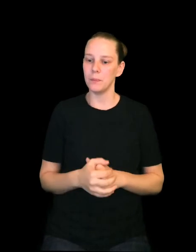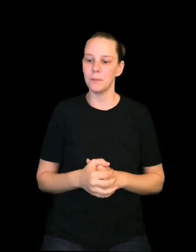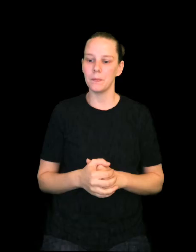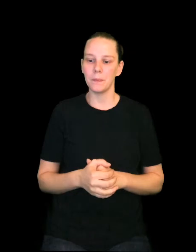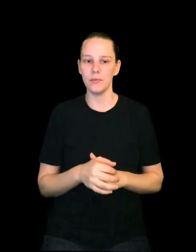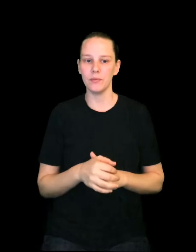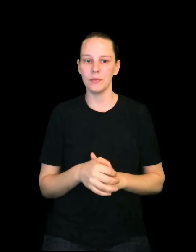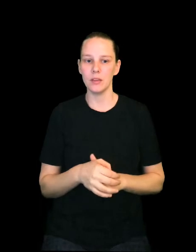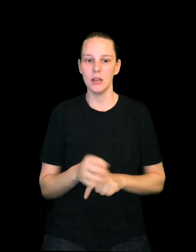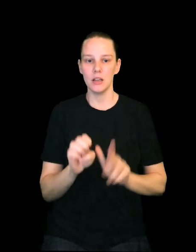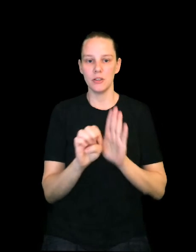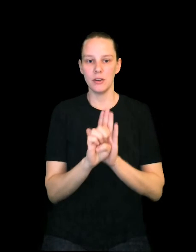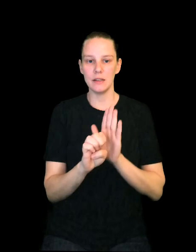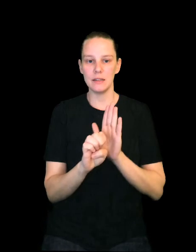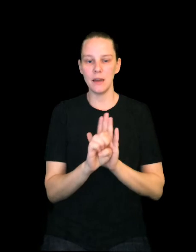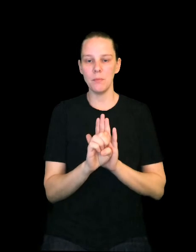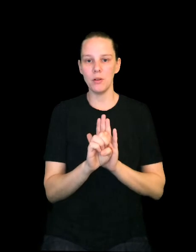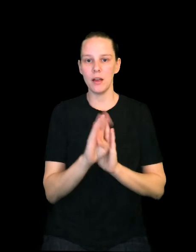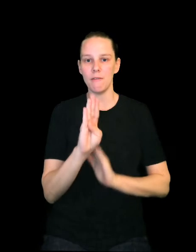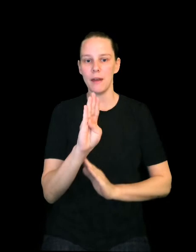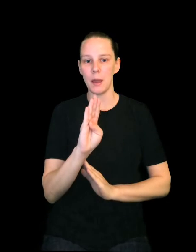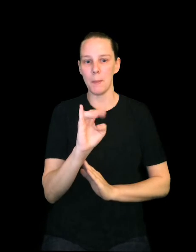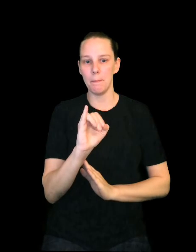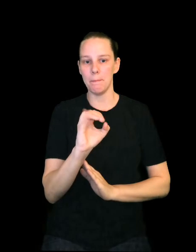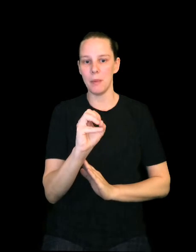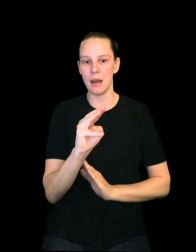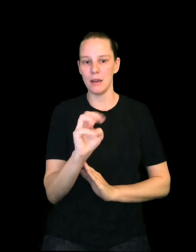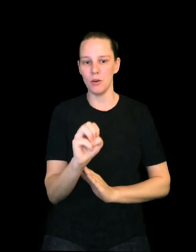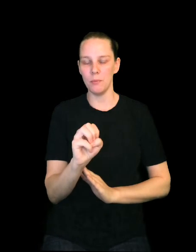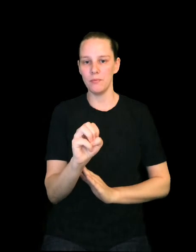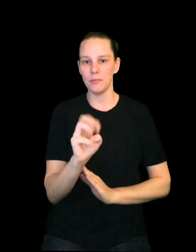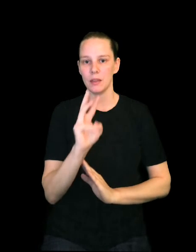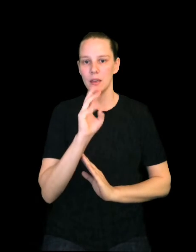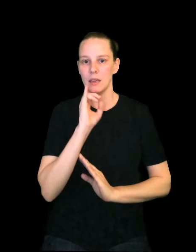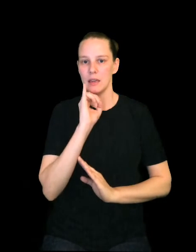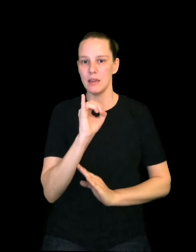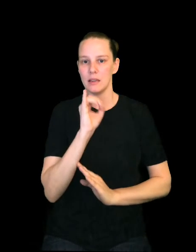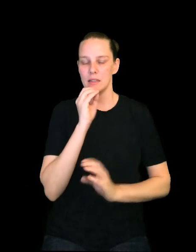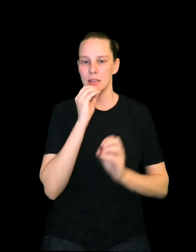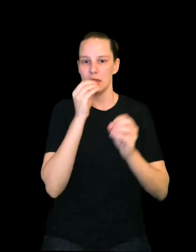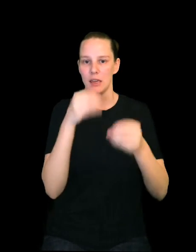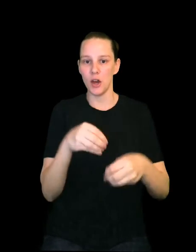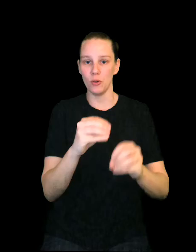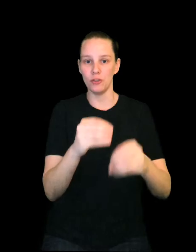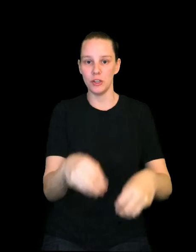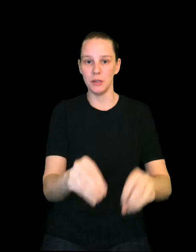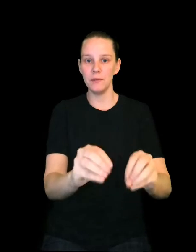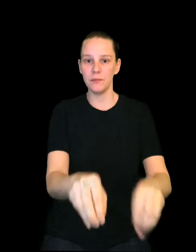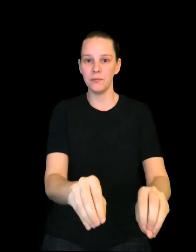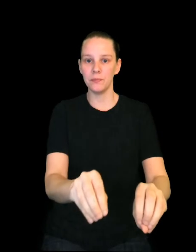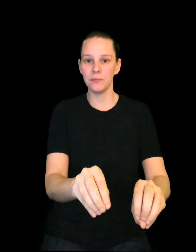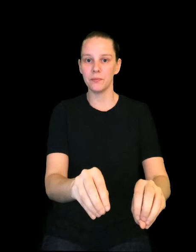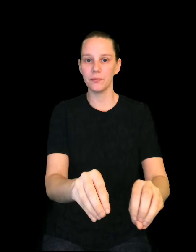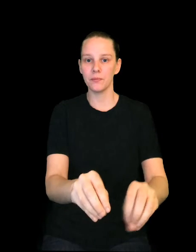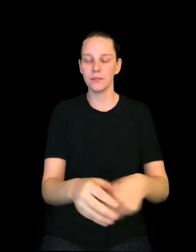there. So an example of a biome is the